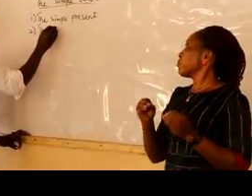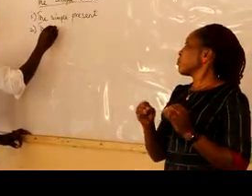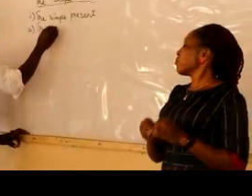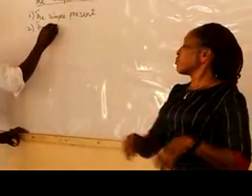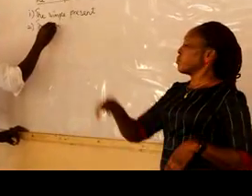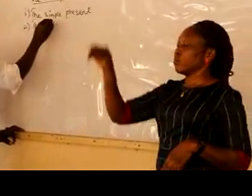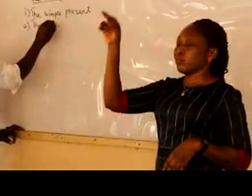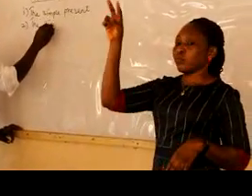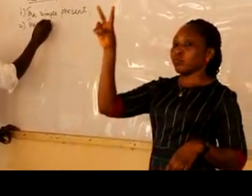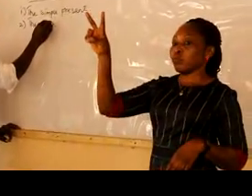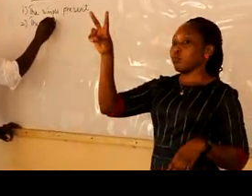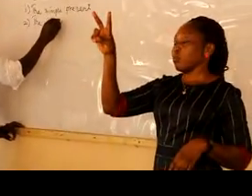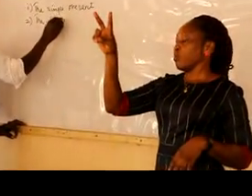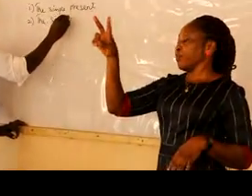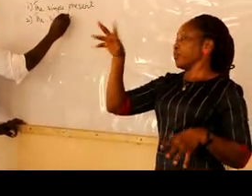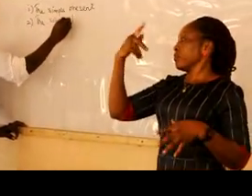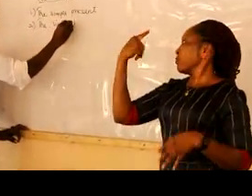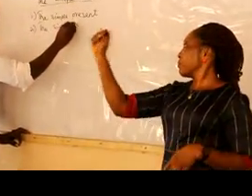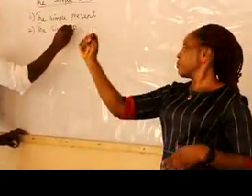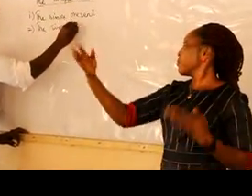the simple past,